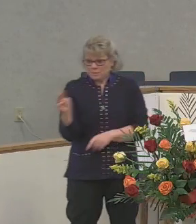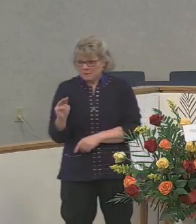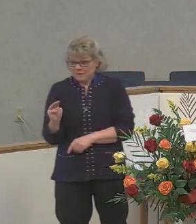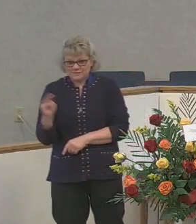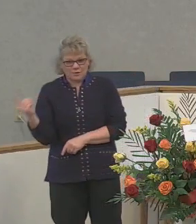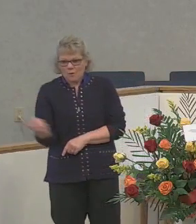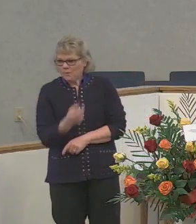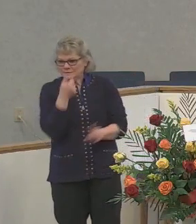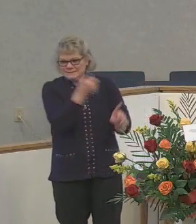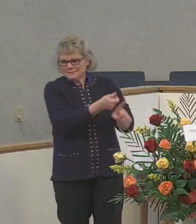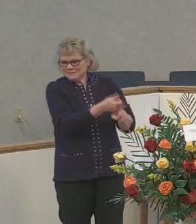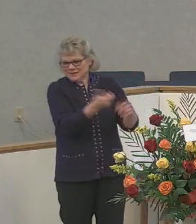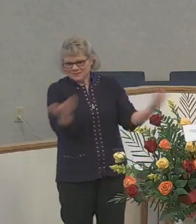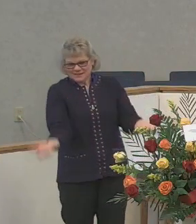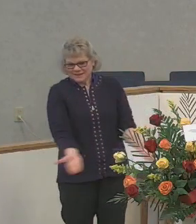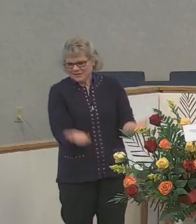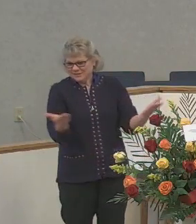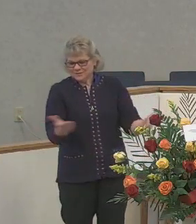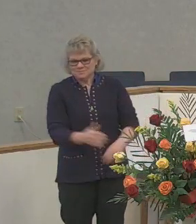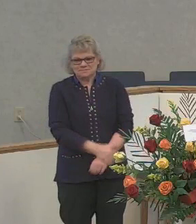be himself here.